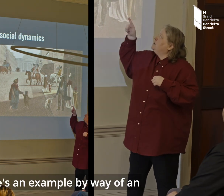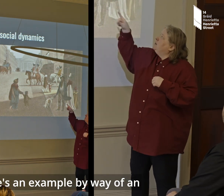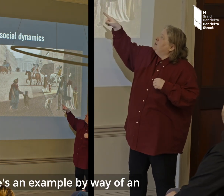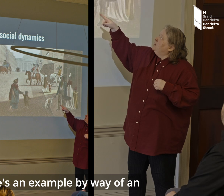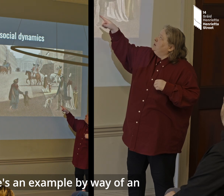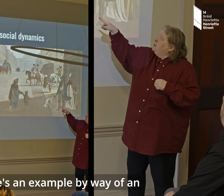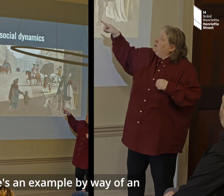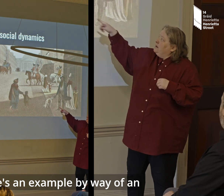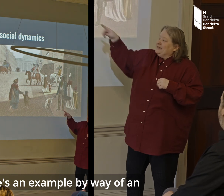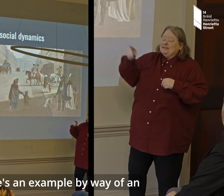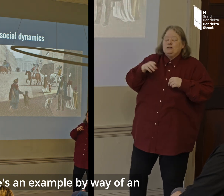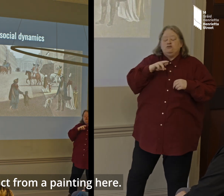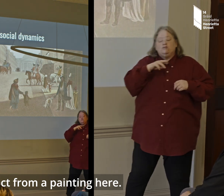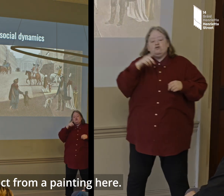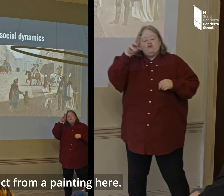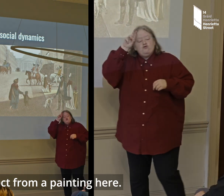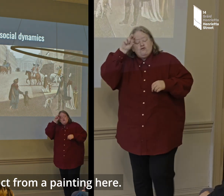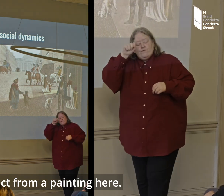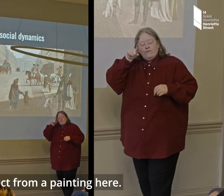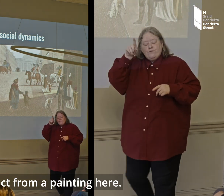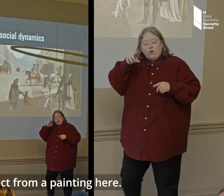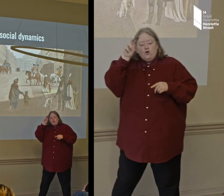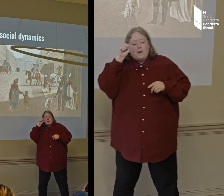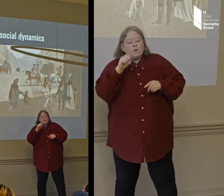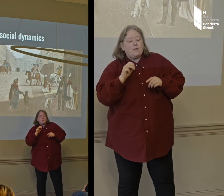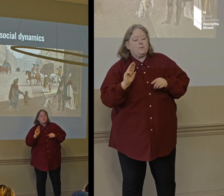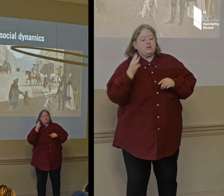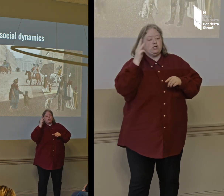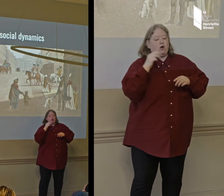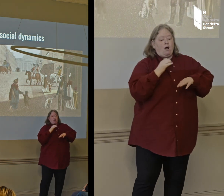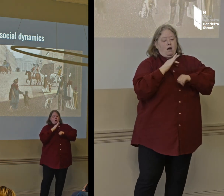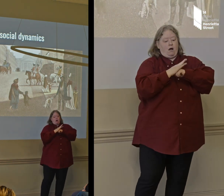And here's an example by way of an extract from a painting here.